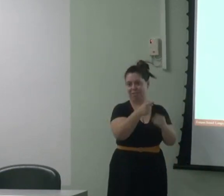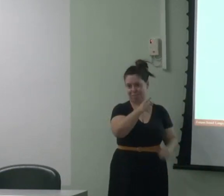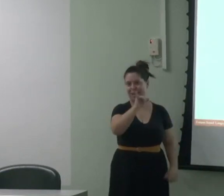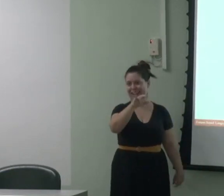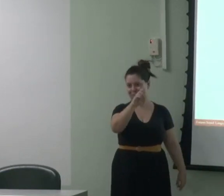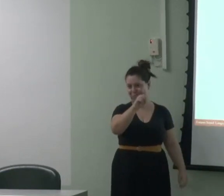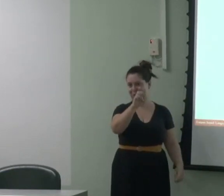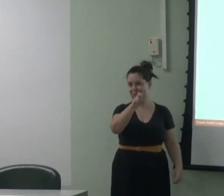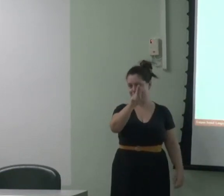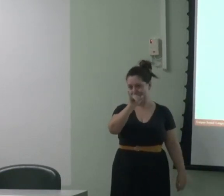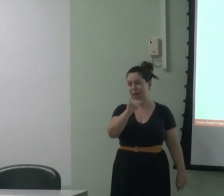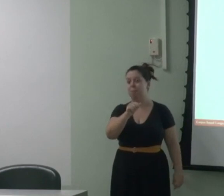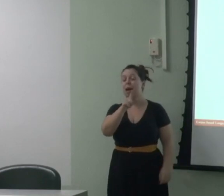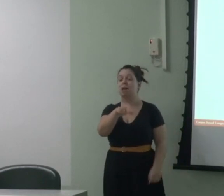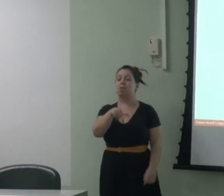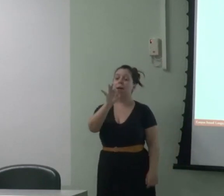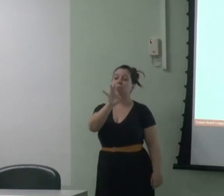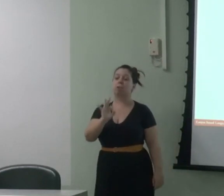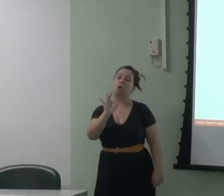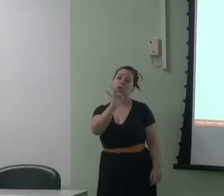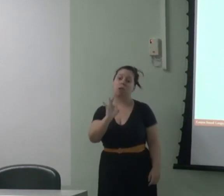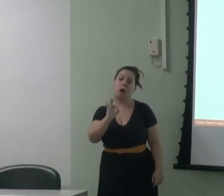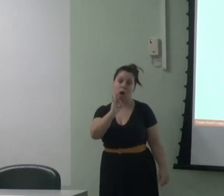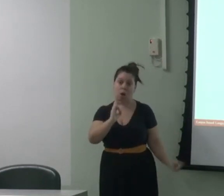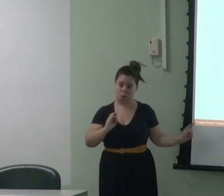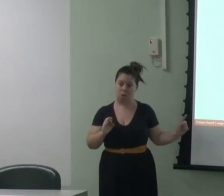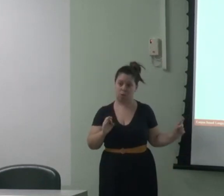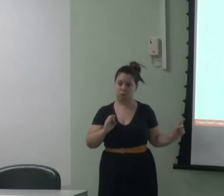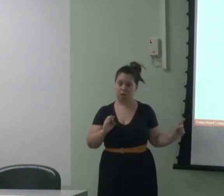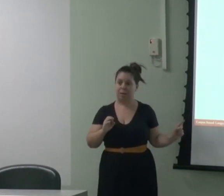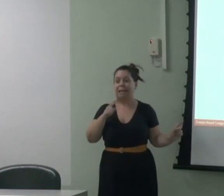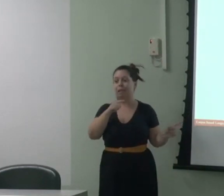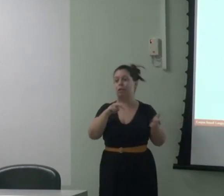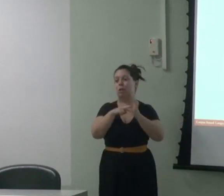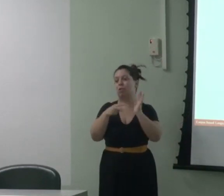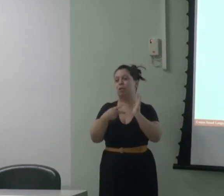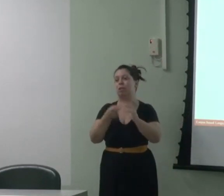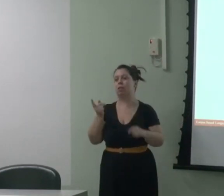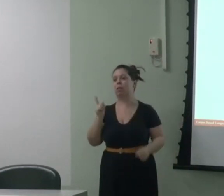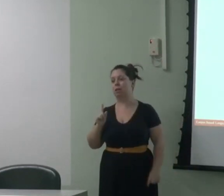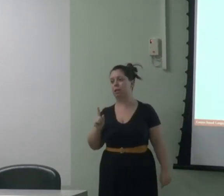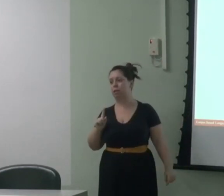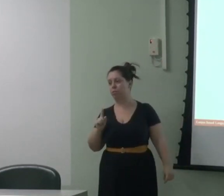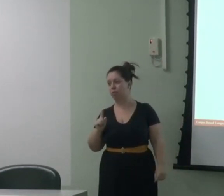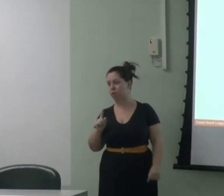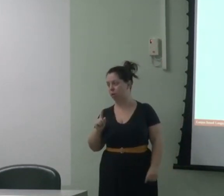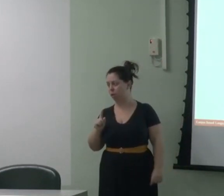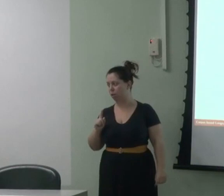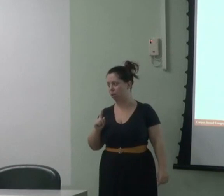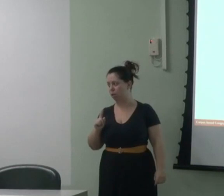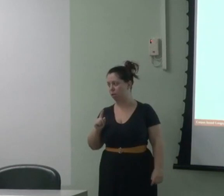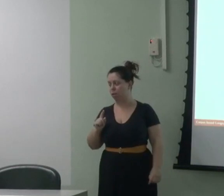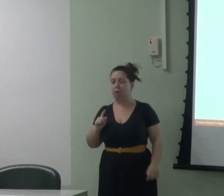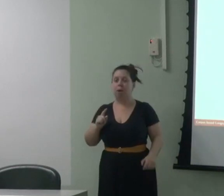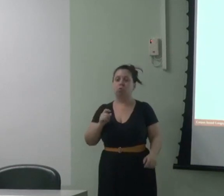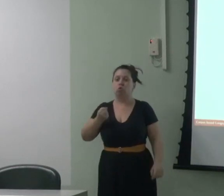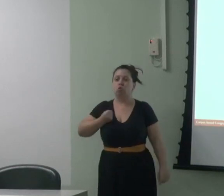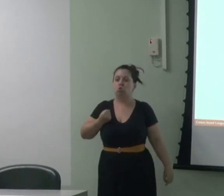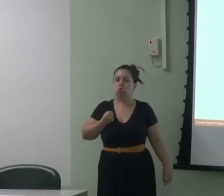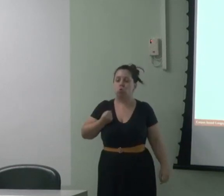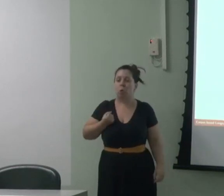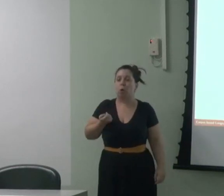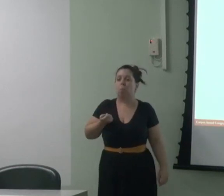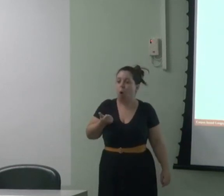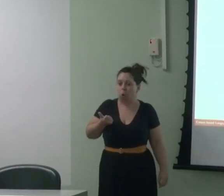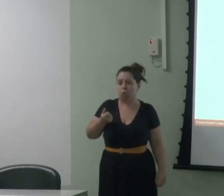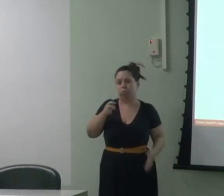again, this is proportional, so it doesn't necessarily mean that the others are all of them extremely small, but it means that